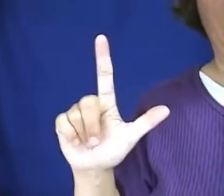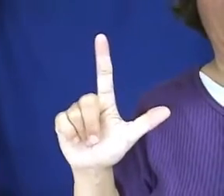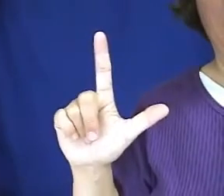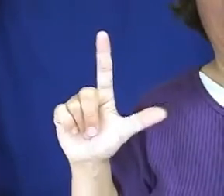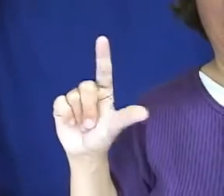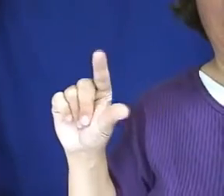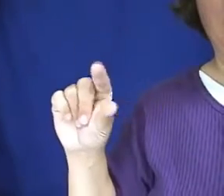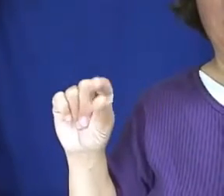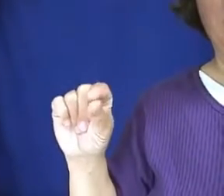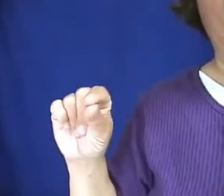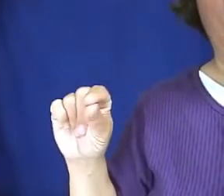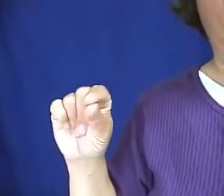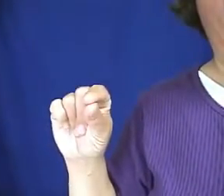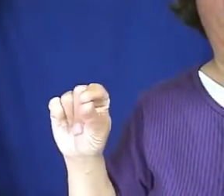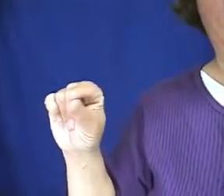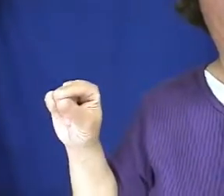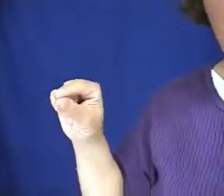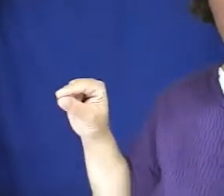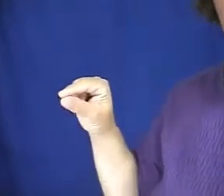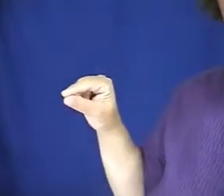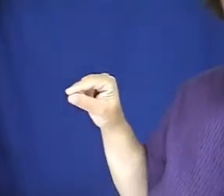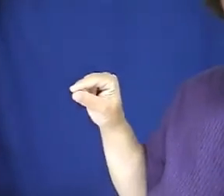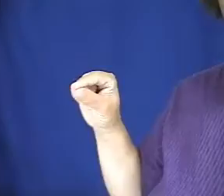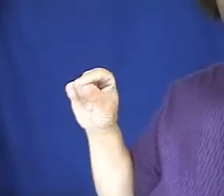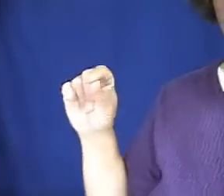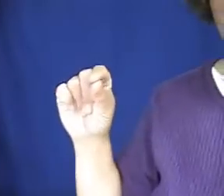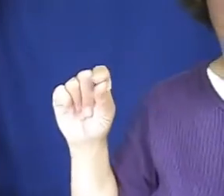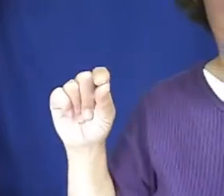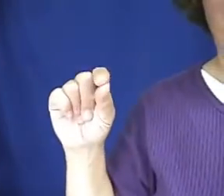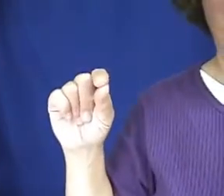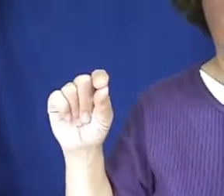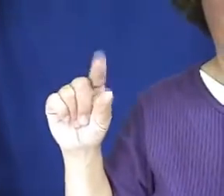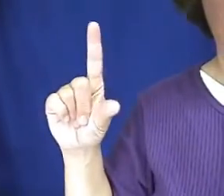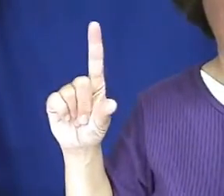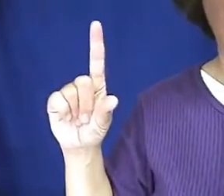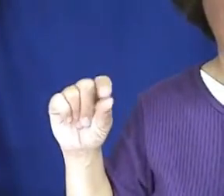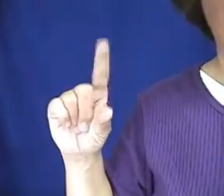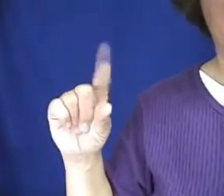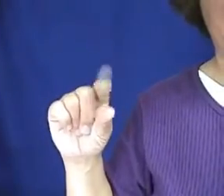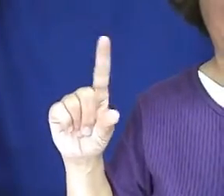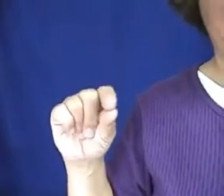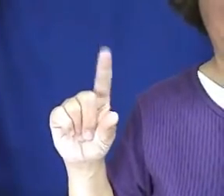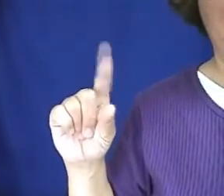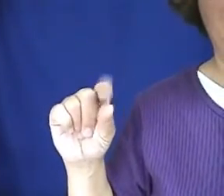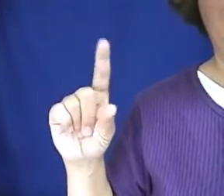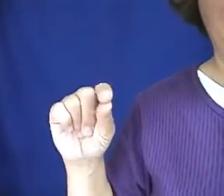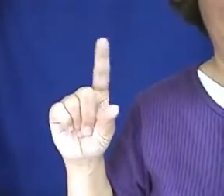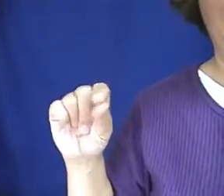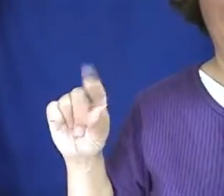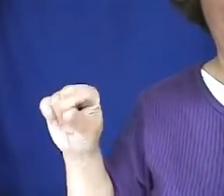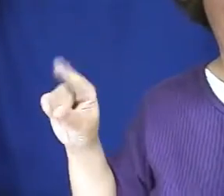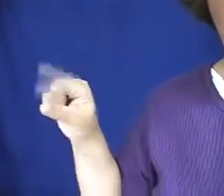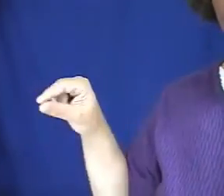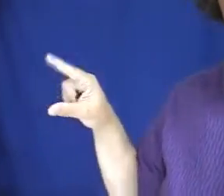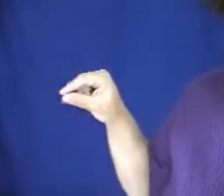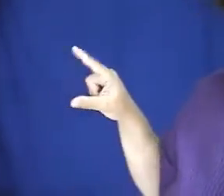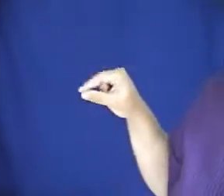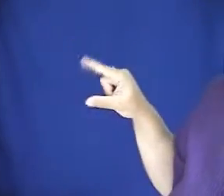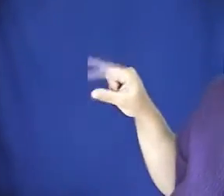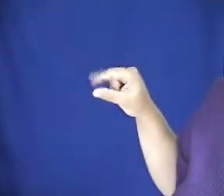L, 0. It's a very modified 0. 20. Looks like a bird beak.